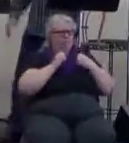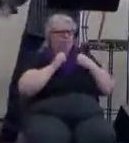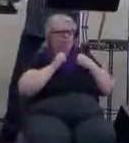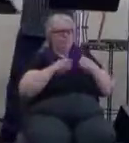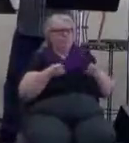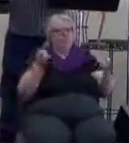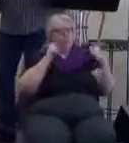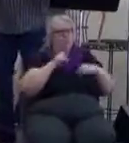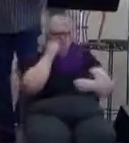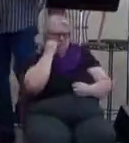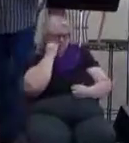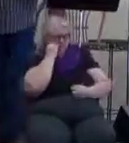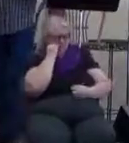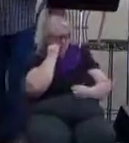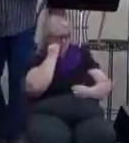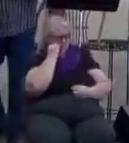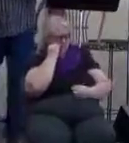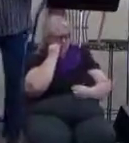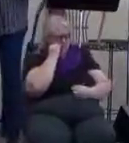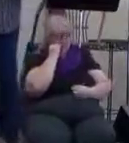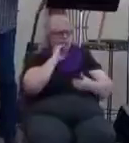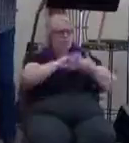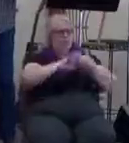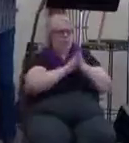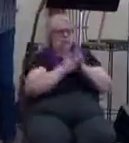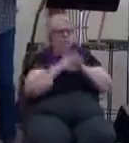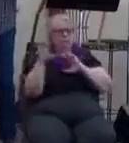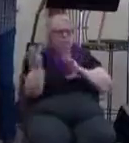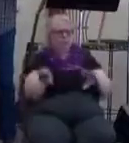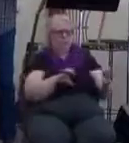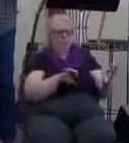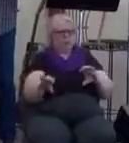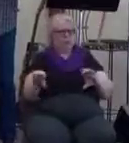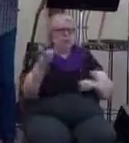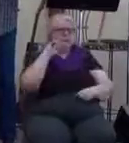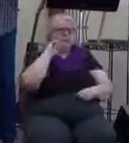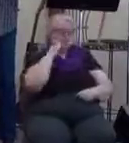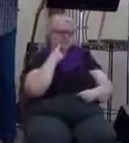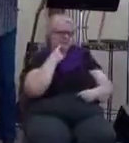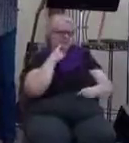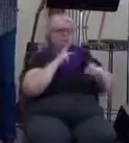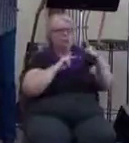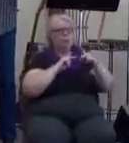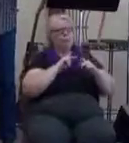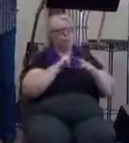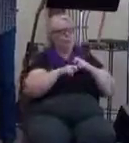And when jealousy turns into an action, it's a serious problem.